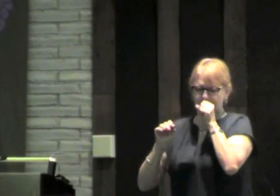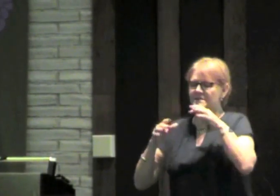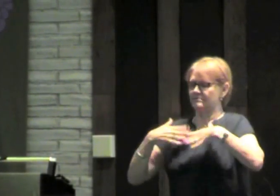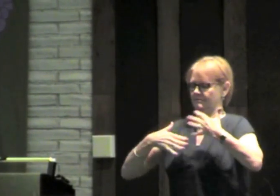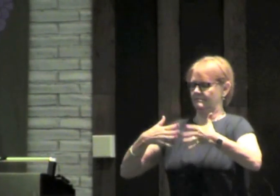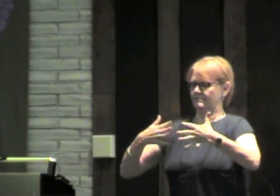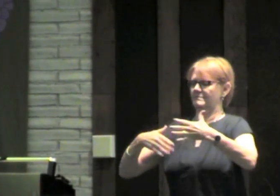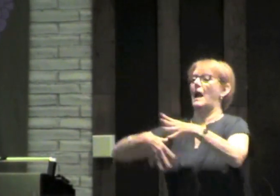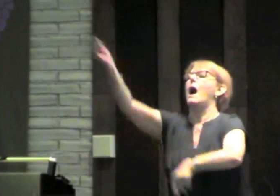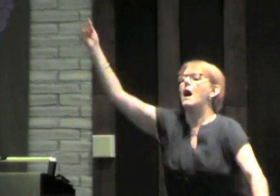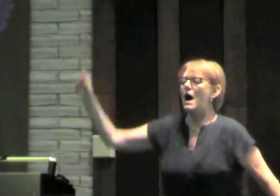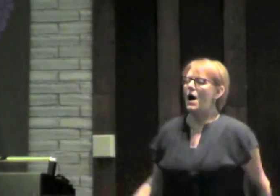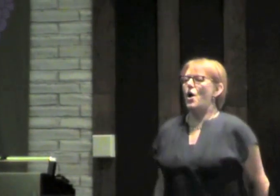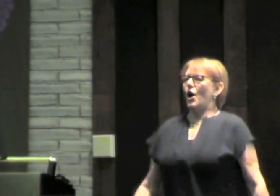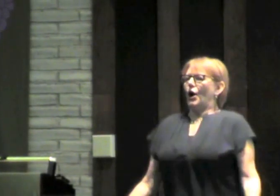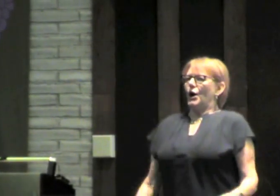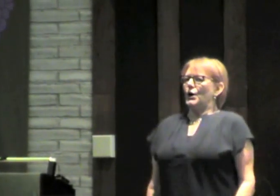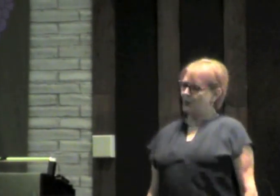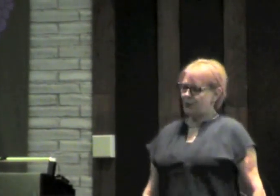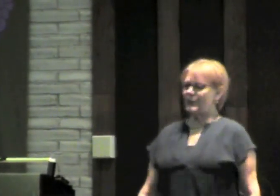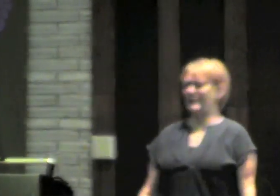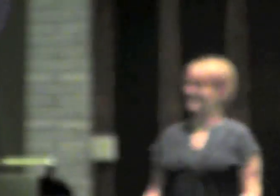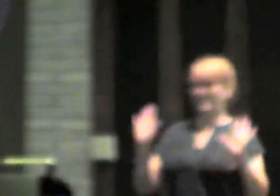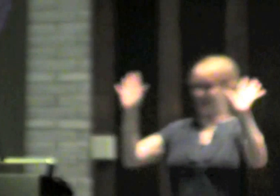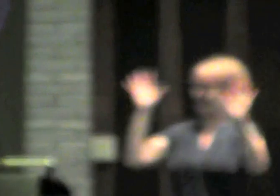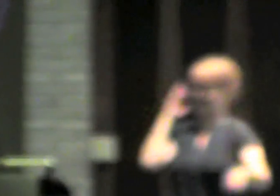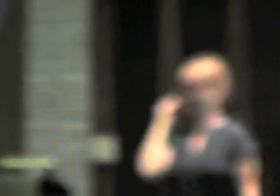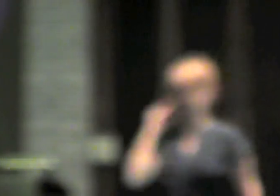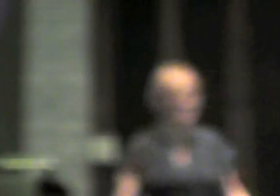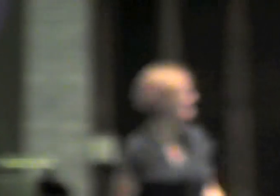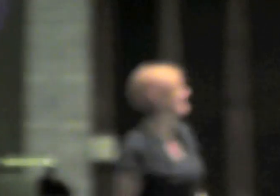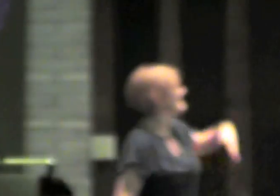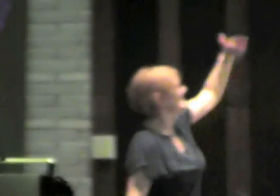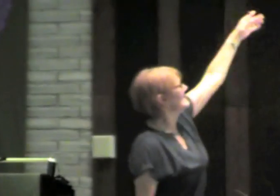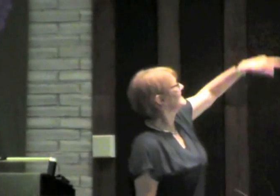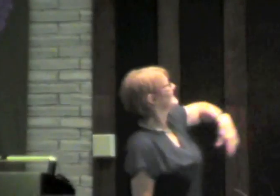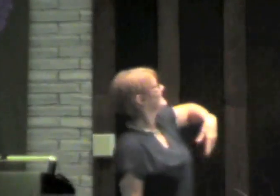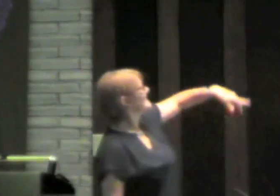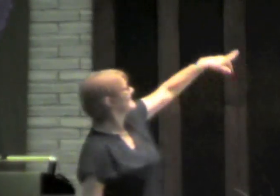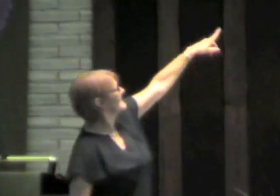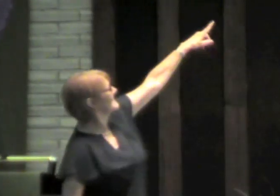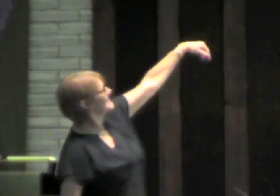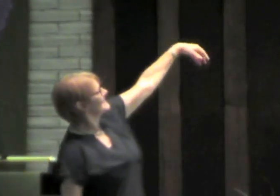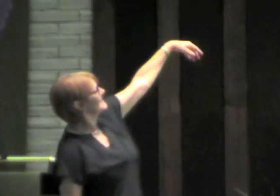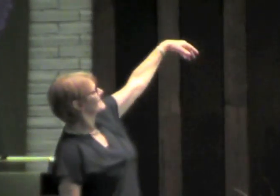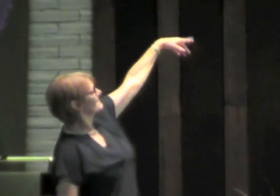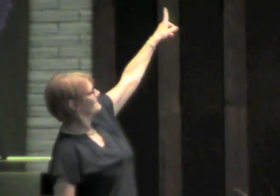that I was experiencing, but we finally made it through and we got outside. It was really, though, a wonderful experience.